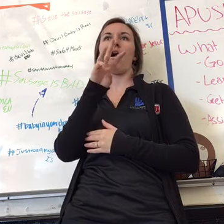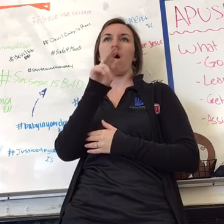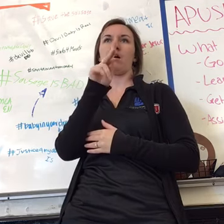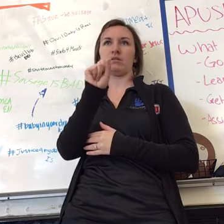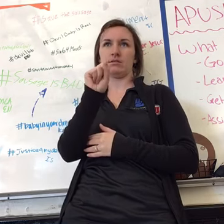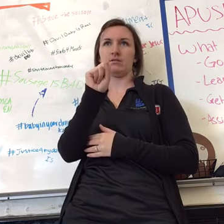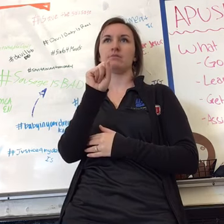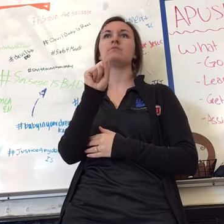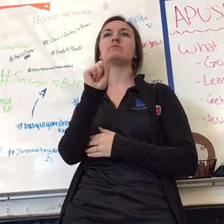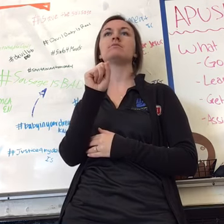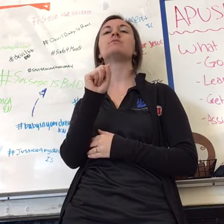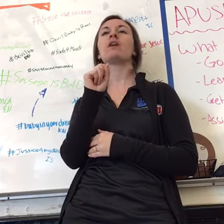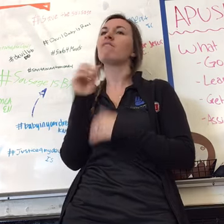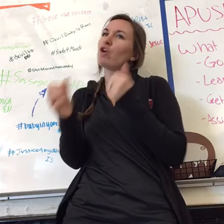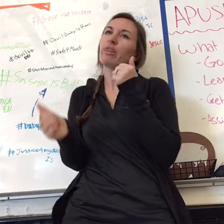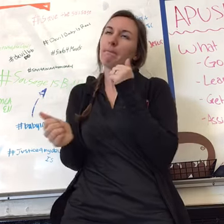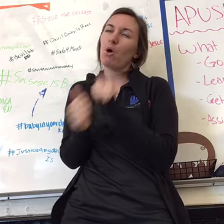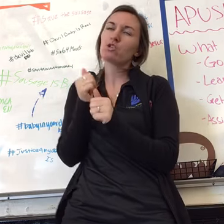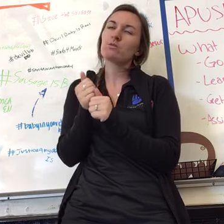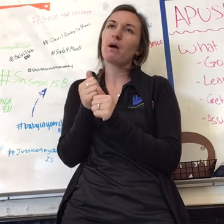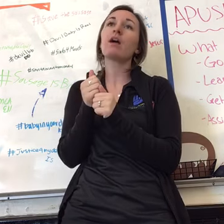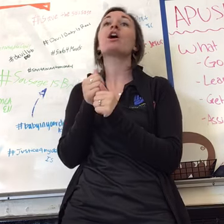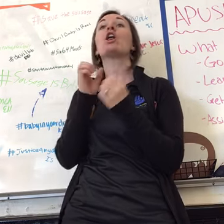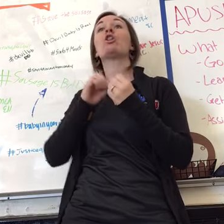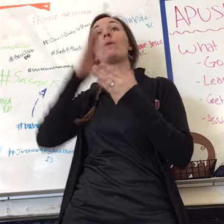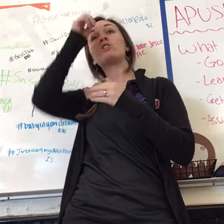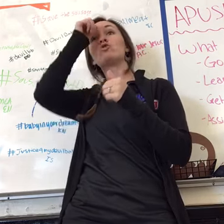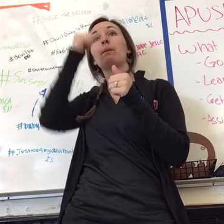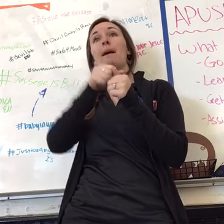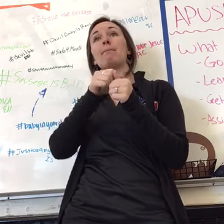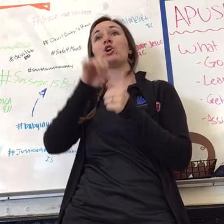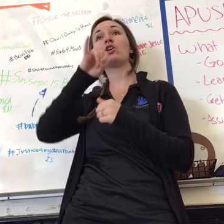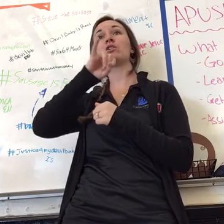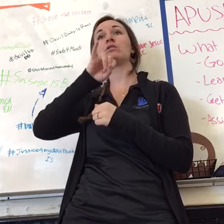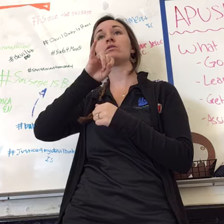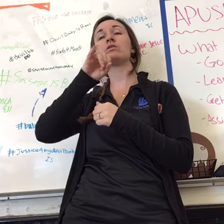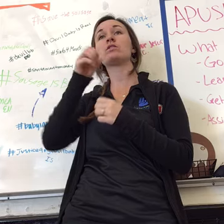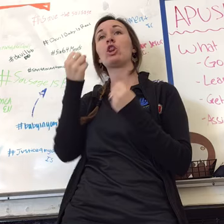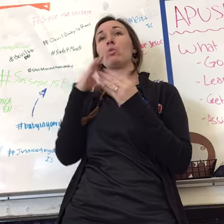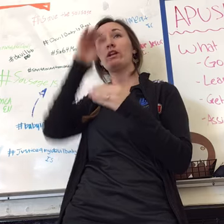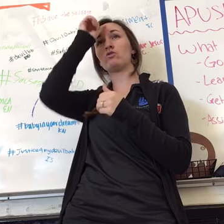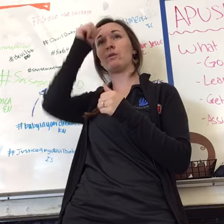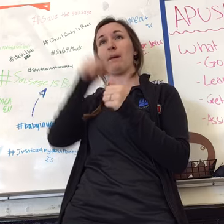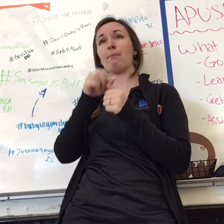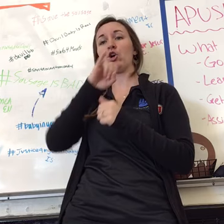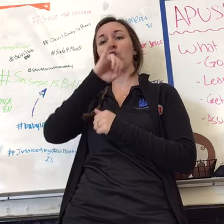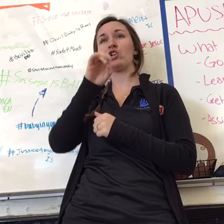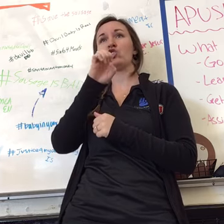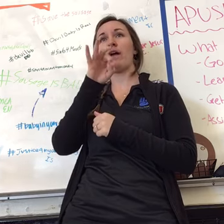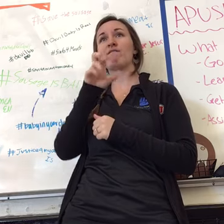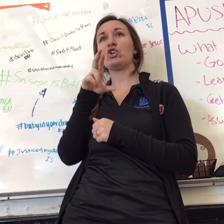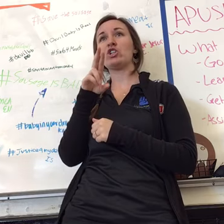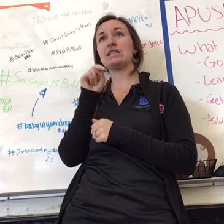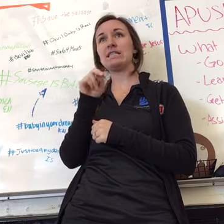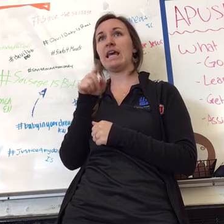part. The way to remember that is Jefferson moves west. Jefferson's a Democratic Republican. He wants to take over more land of